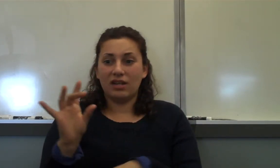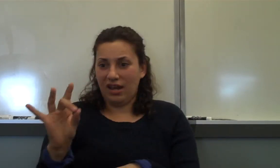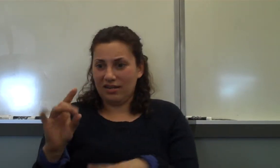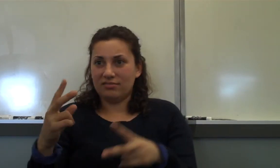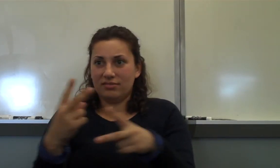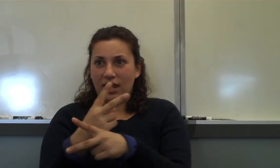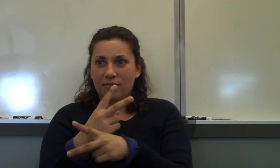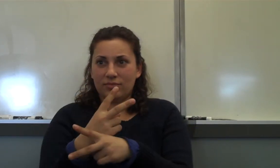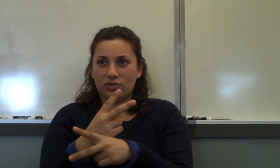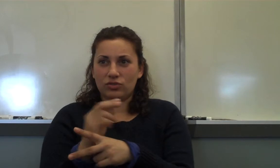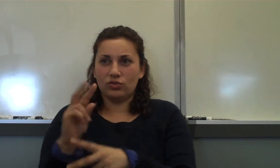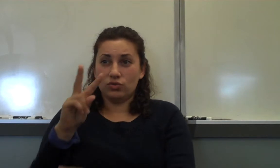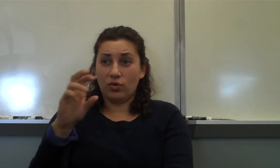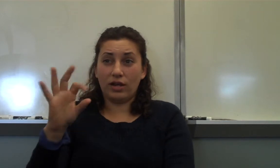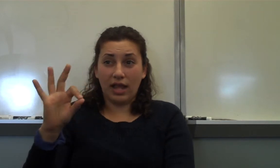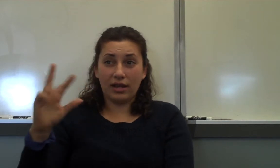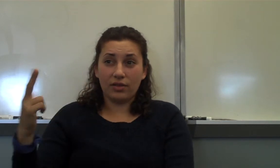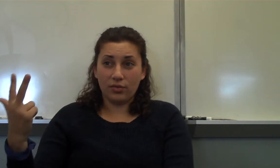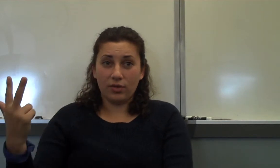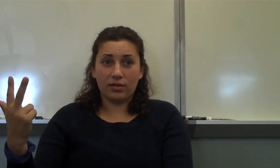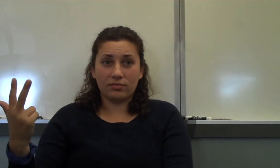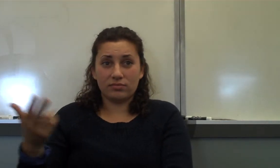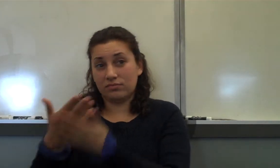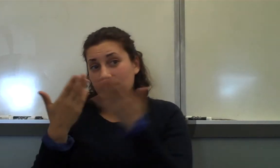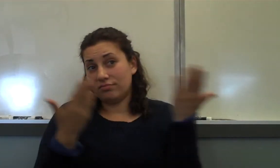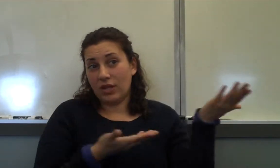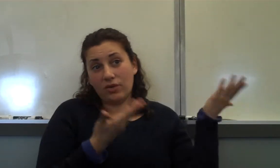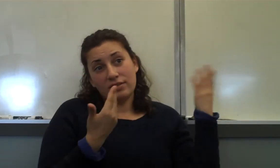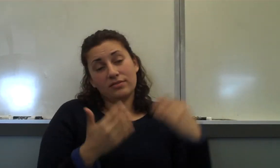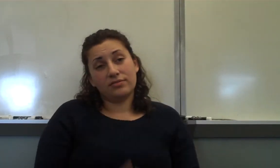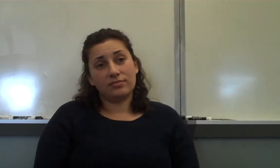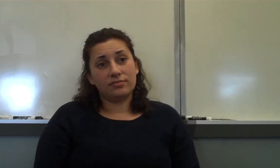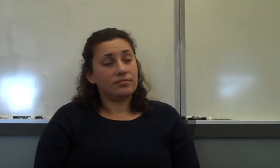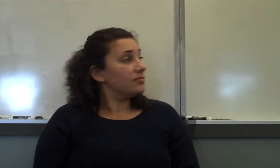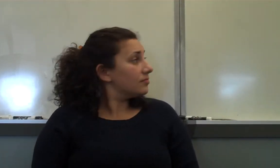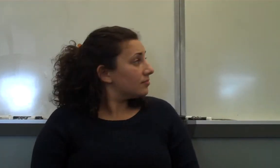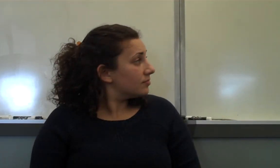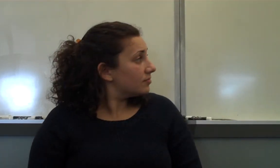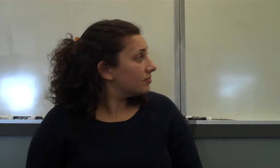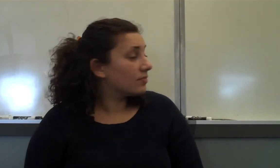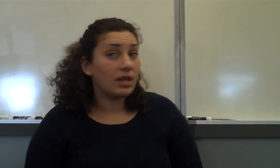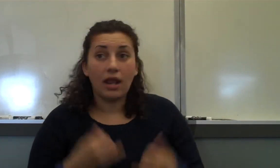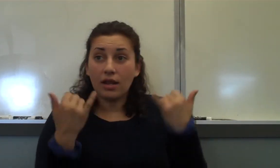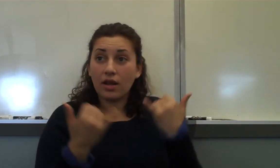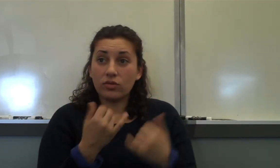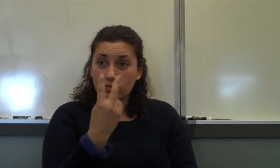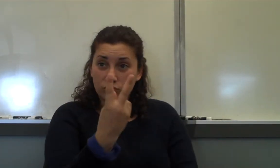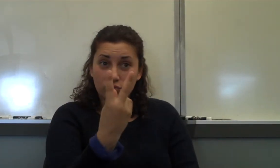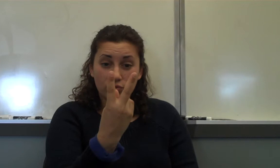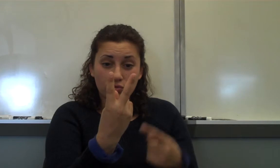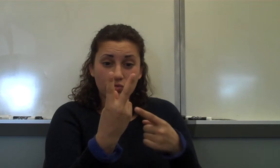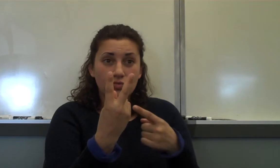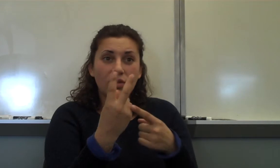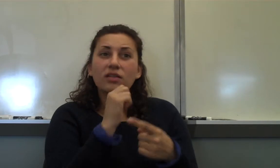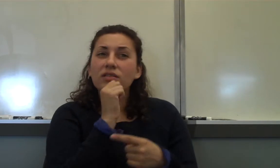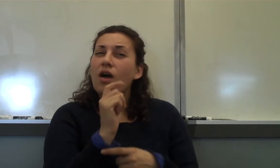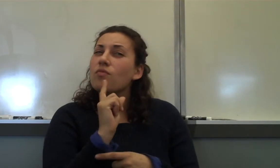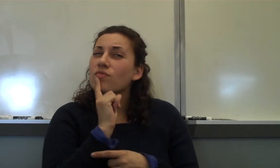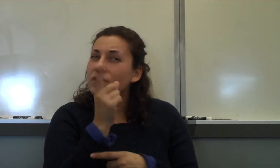293. There it is. Okay? Now, we take the 2. Now, remember, the 2 is not really a 2. Well, it is in